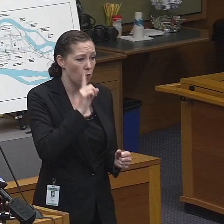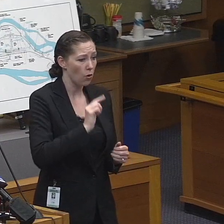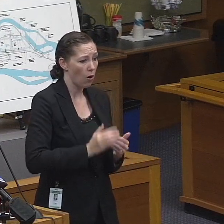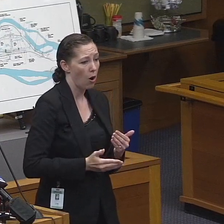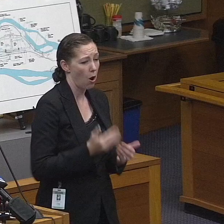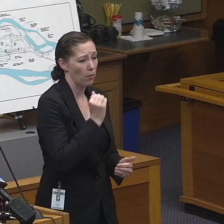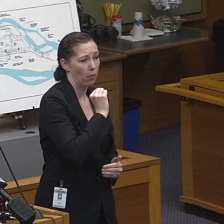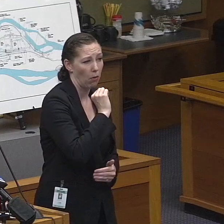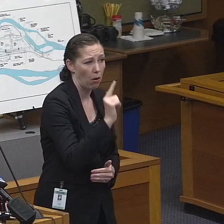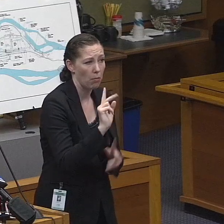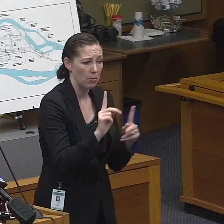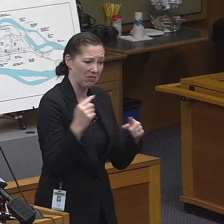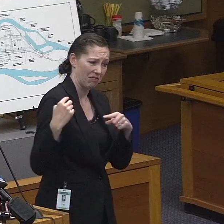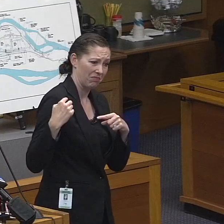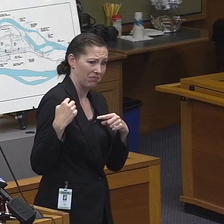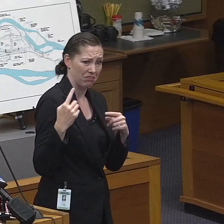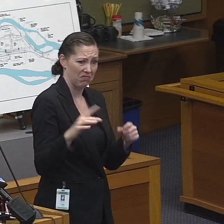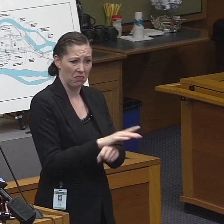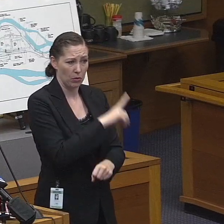all summer,